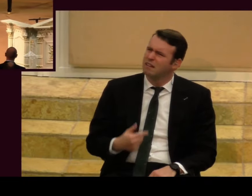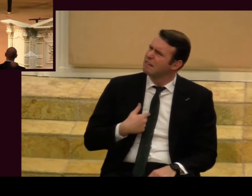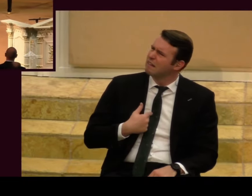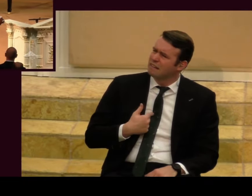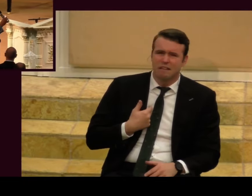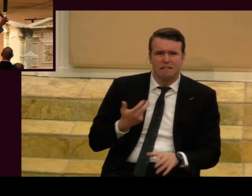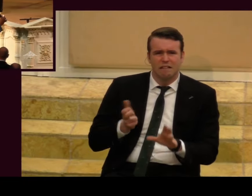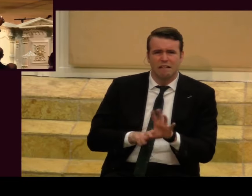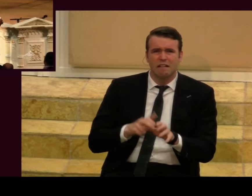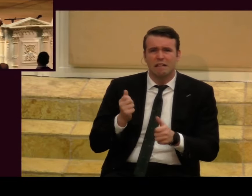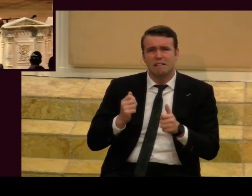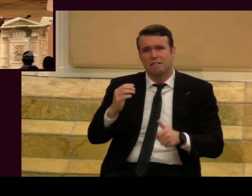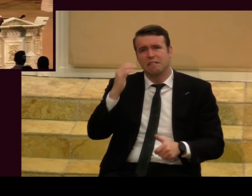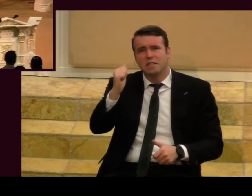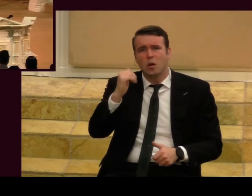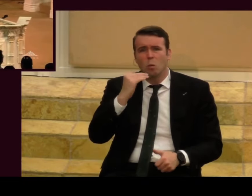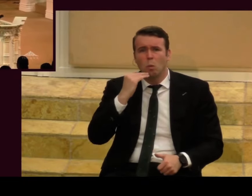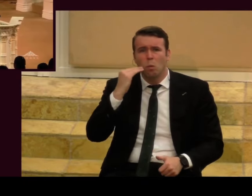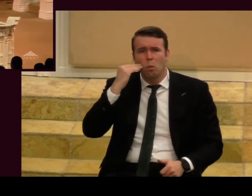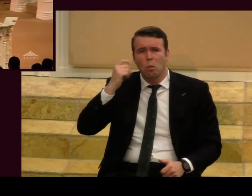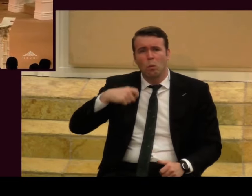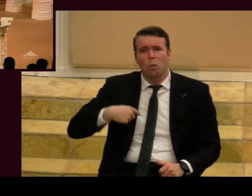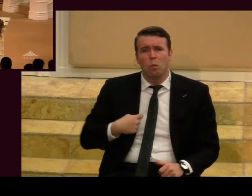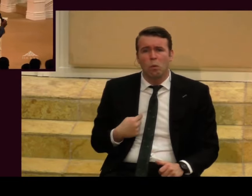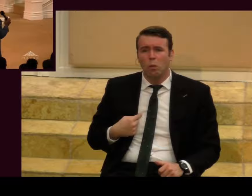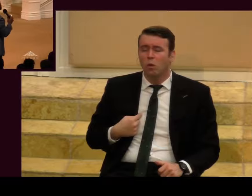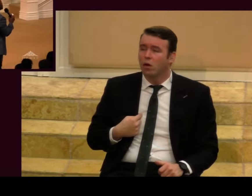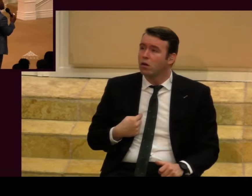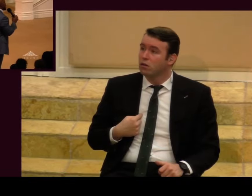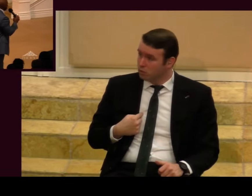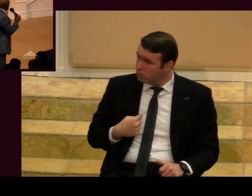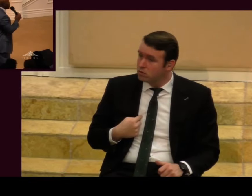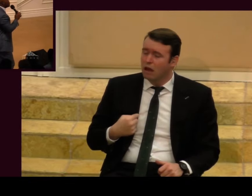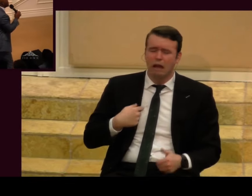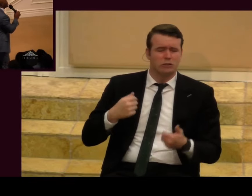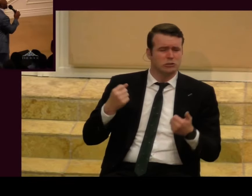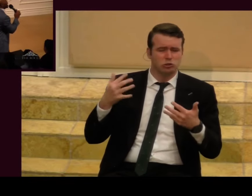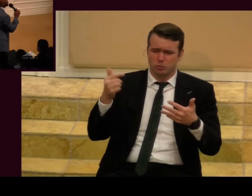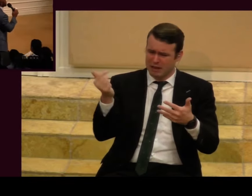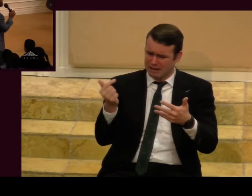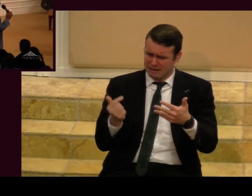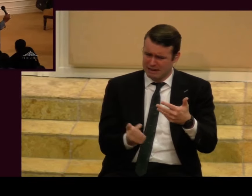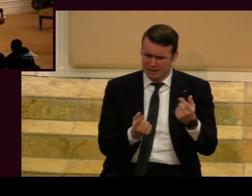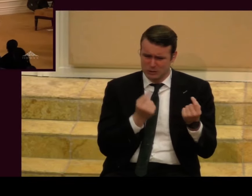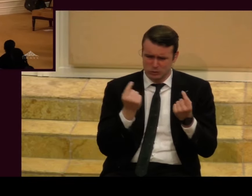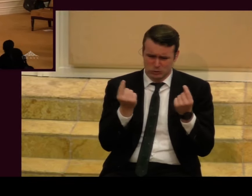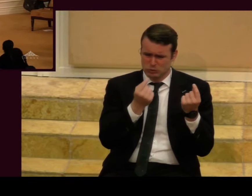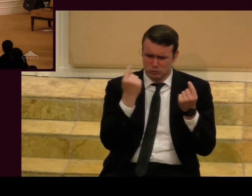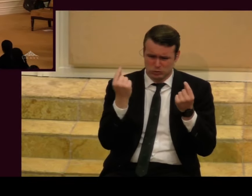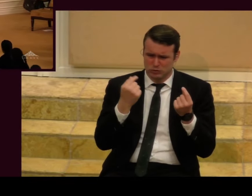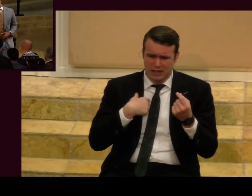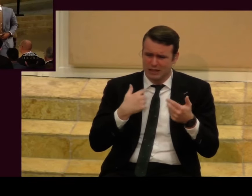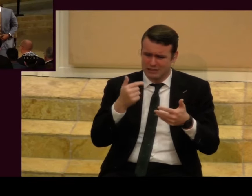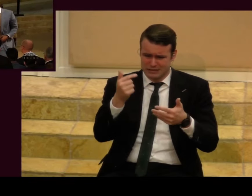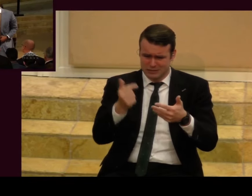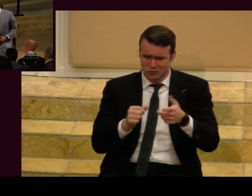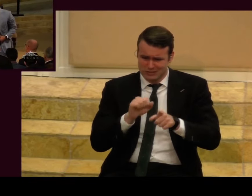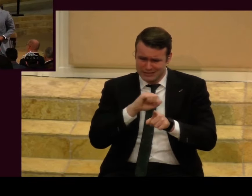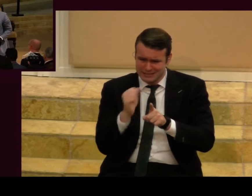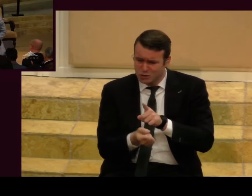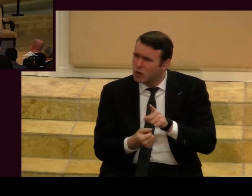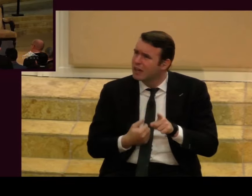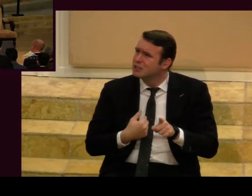Say, man, I gotta hop in the vehicle and I gotta get home. I've got too many things going on. I got too